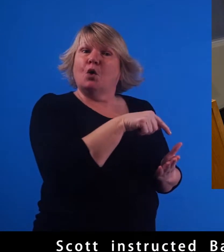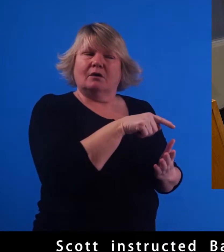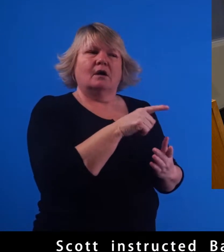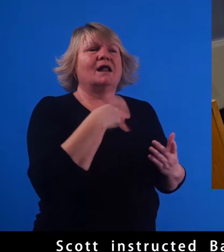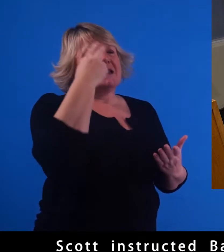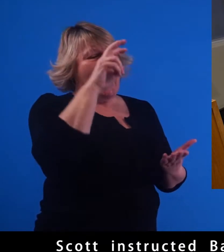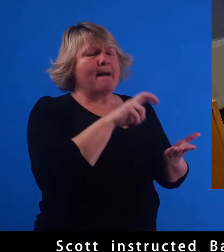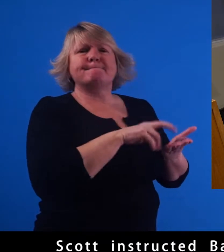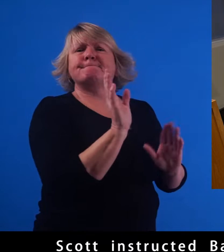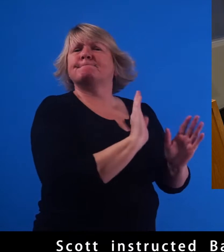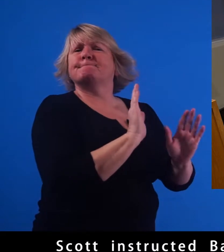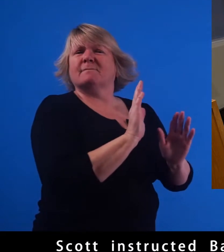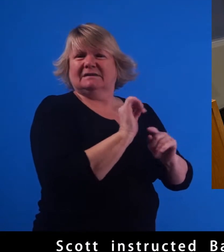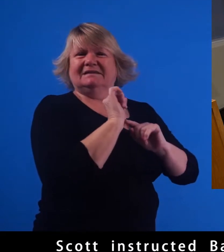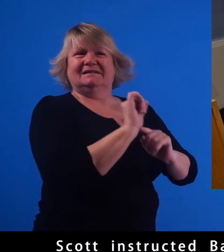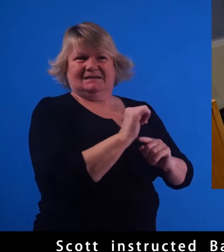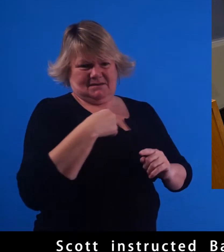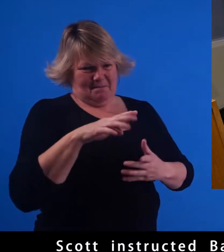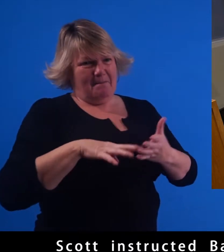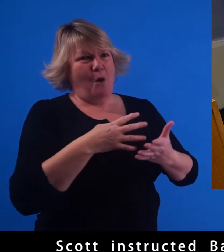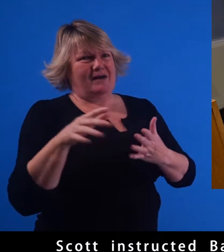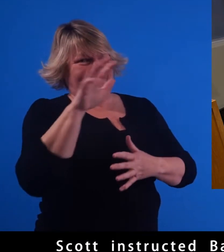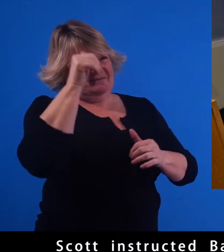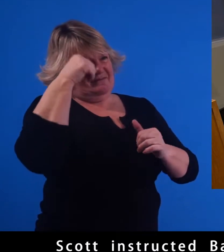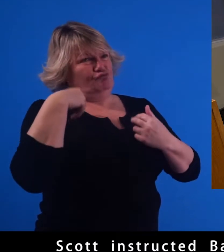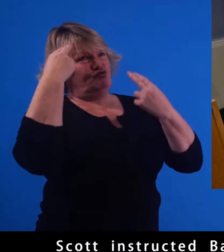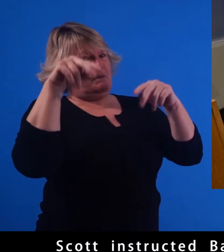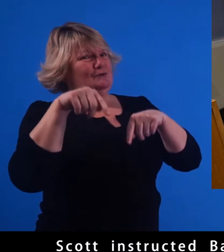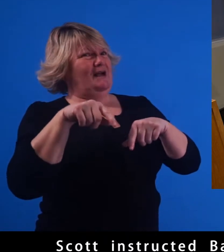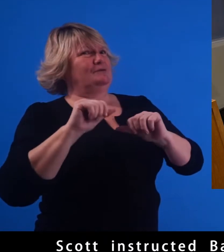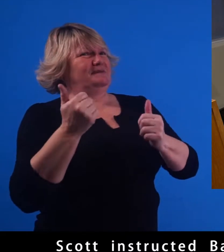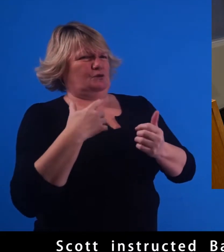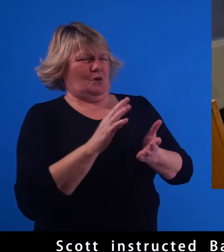to avoid tarnishing his poetic reputation.